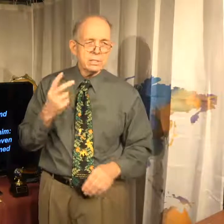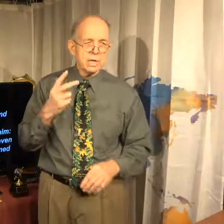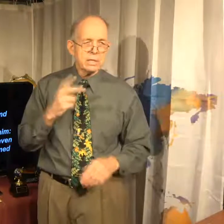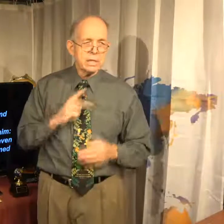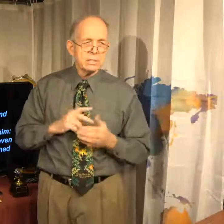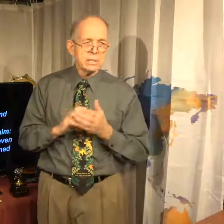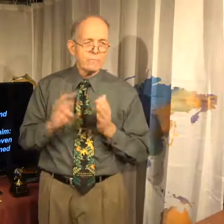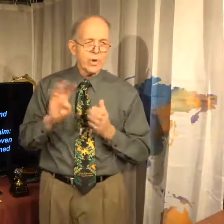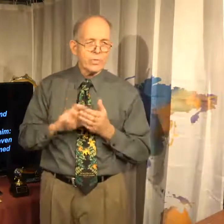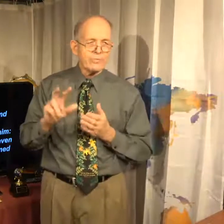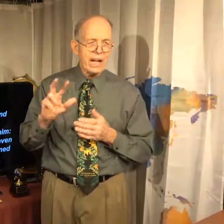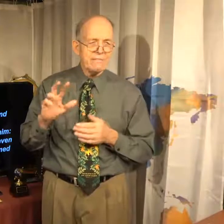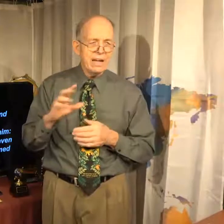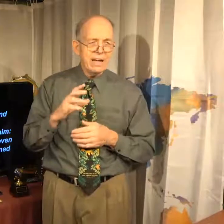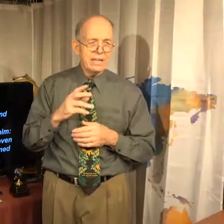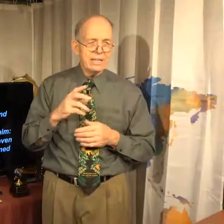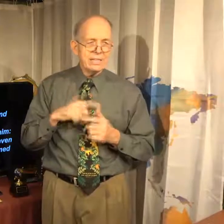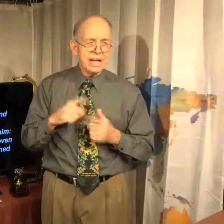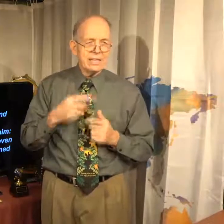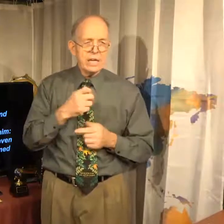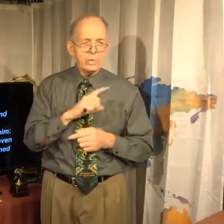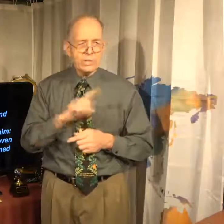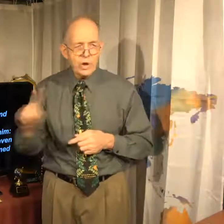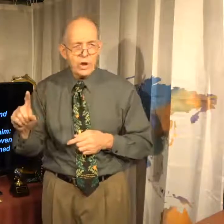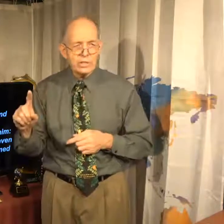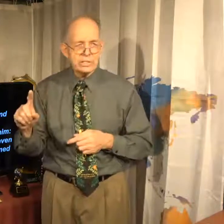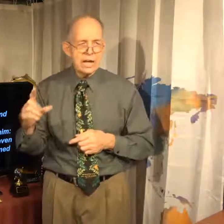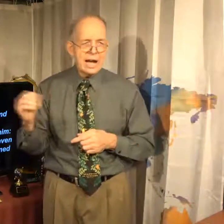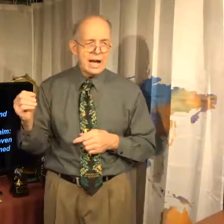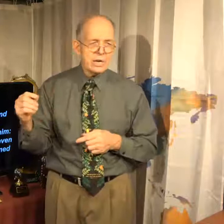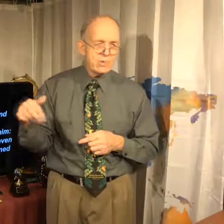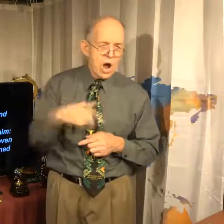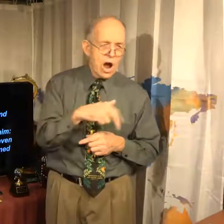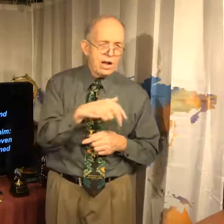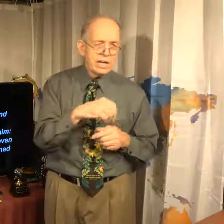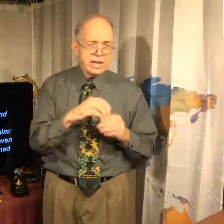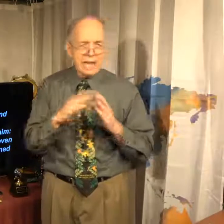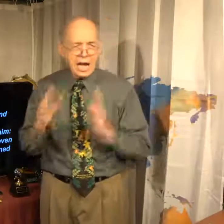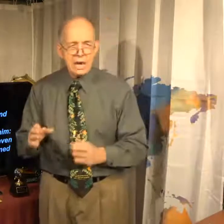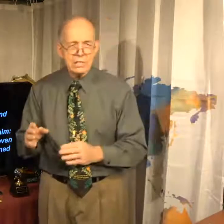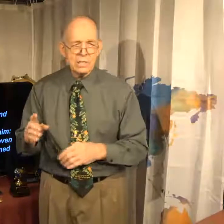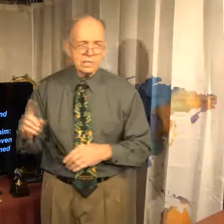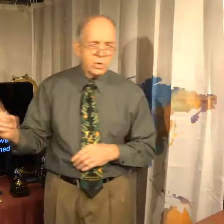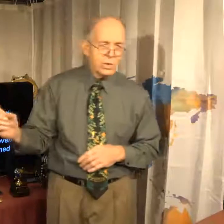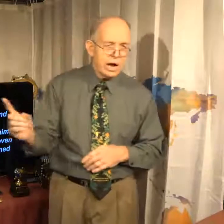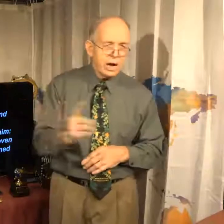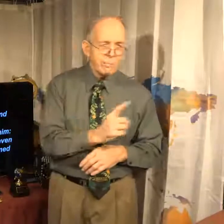2 Kings 4:35. Then he returned and wrought in the house to